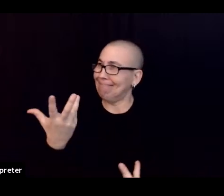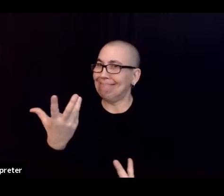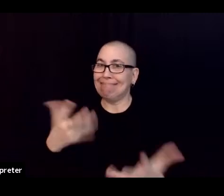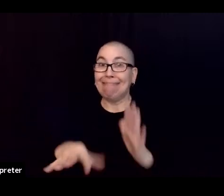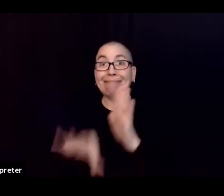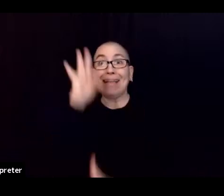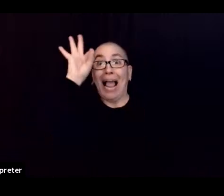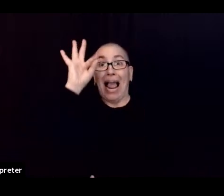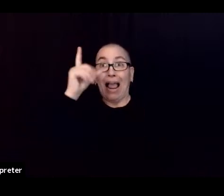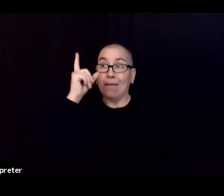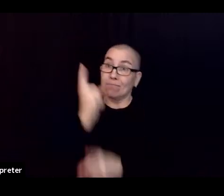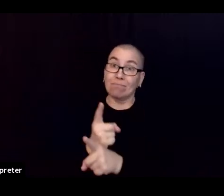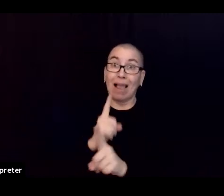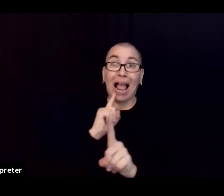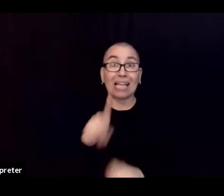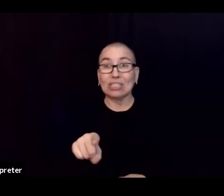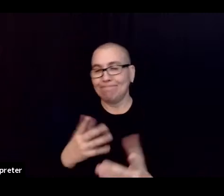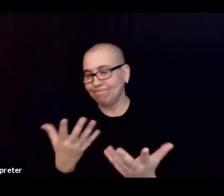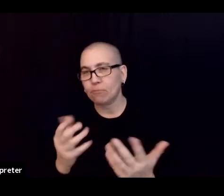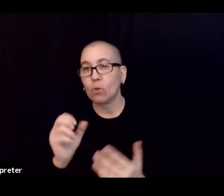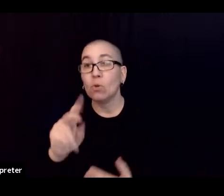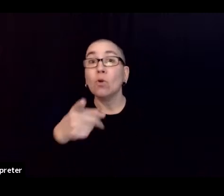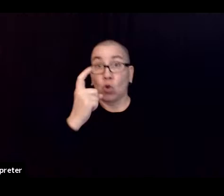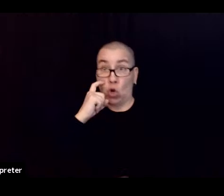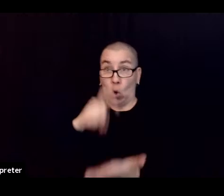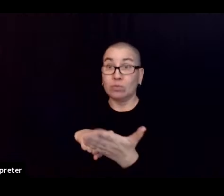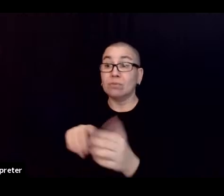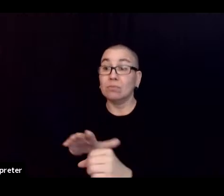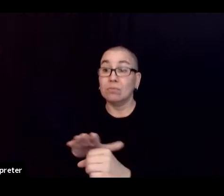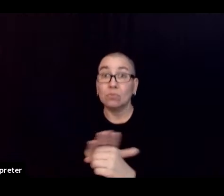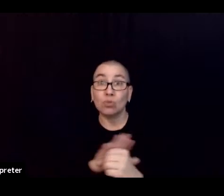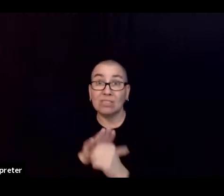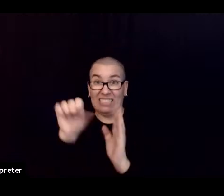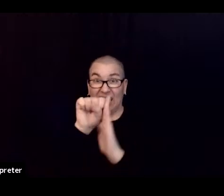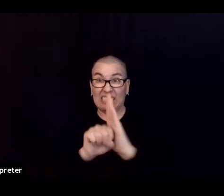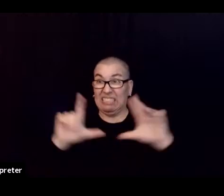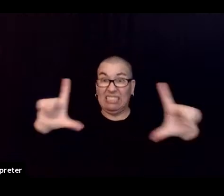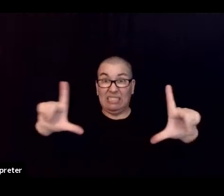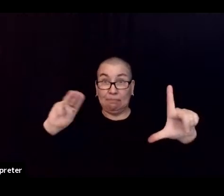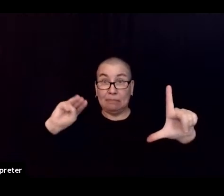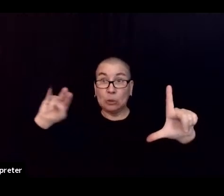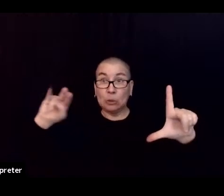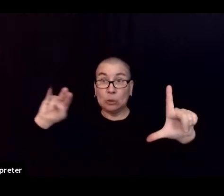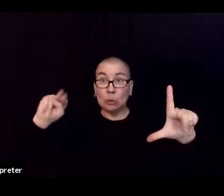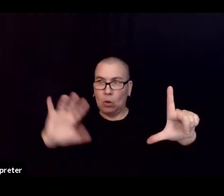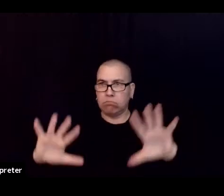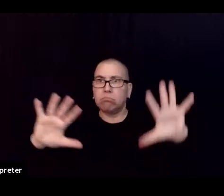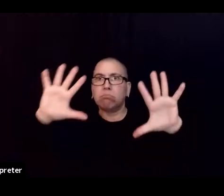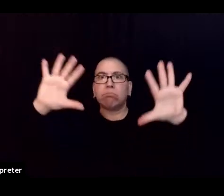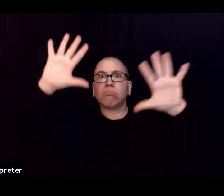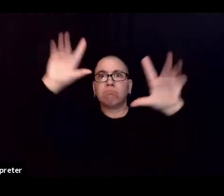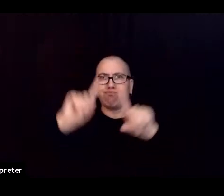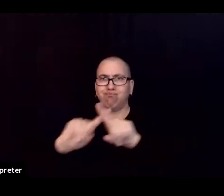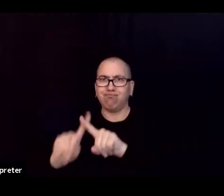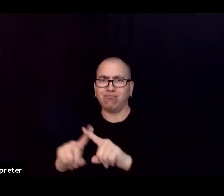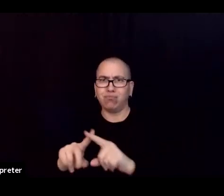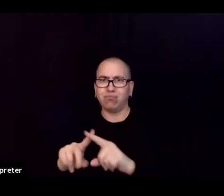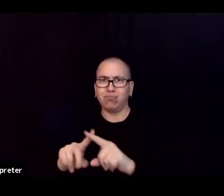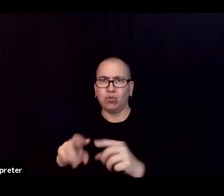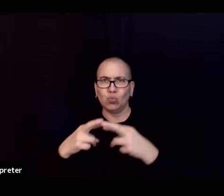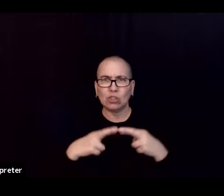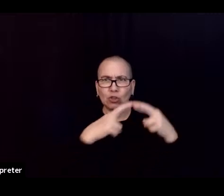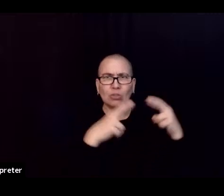regional variations, and we've worked this week particularly to make sure that that the supply of vaccine